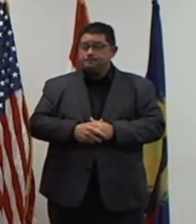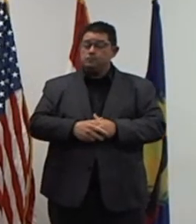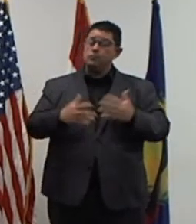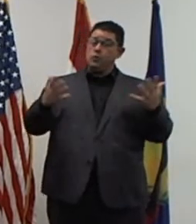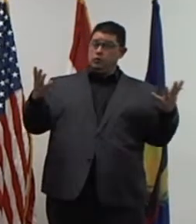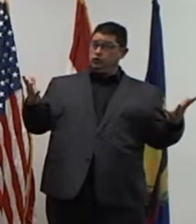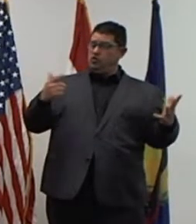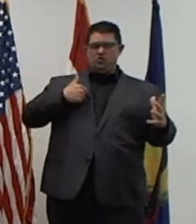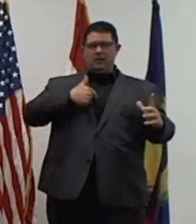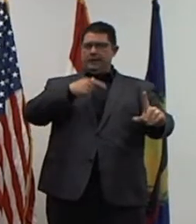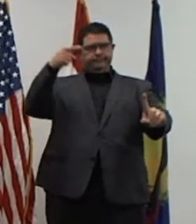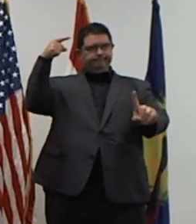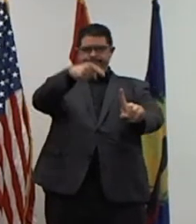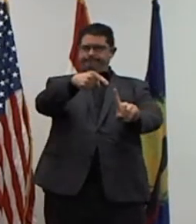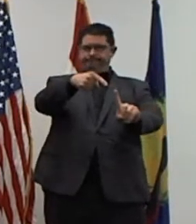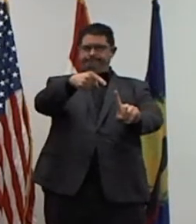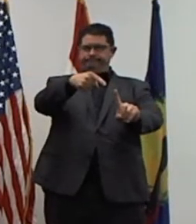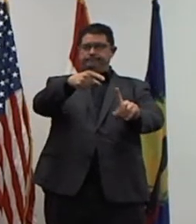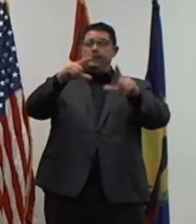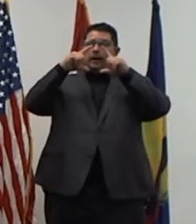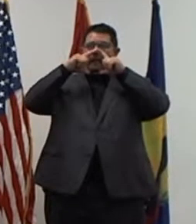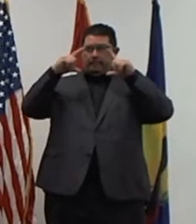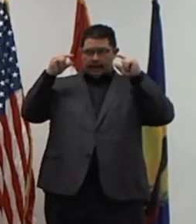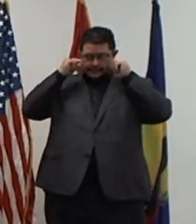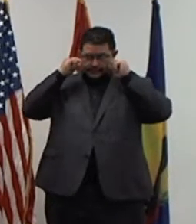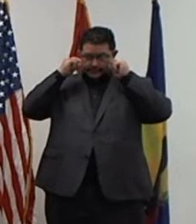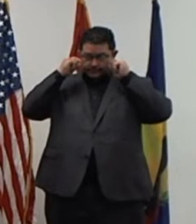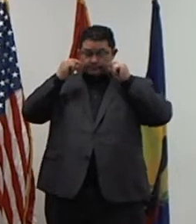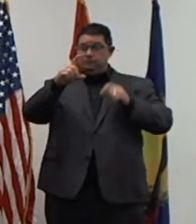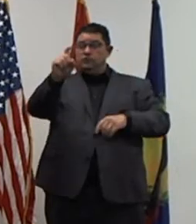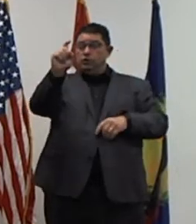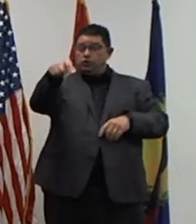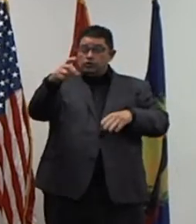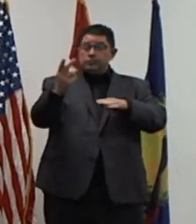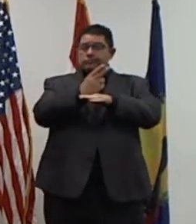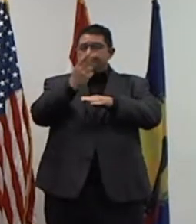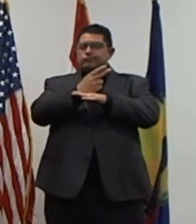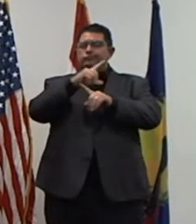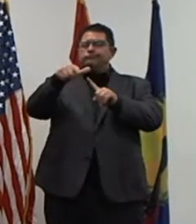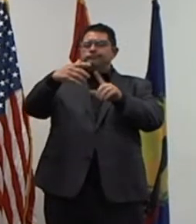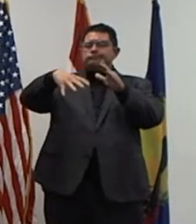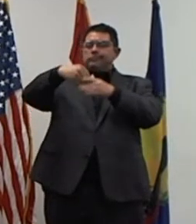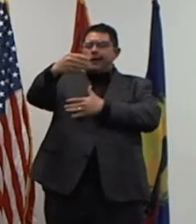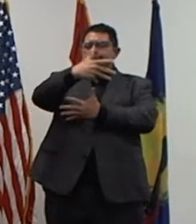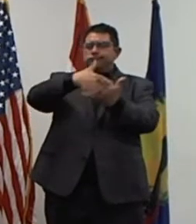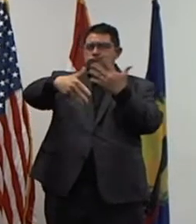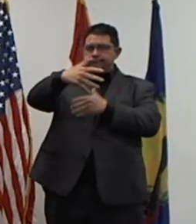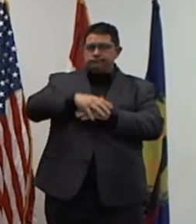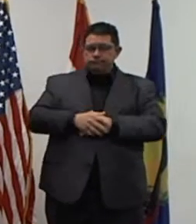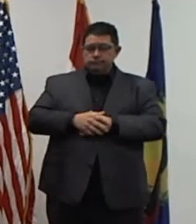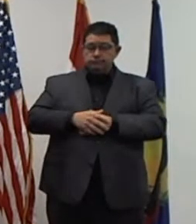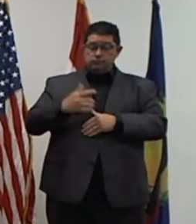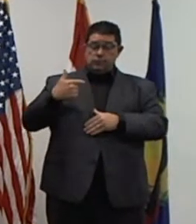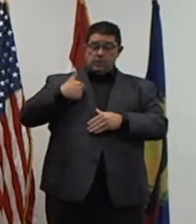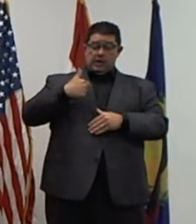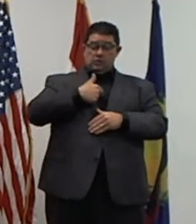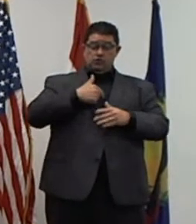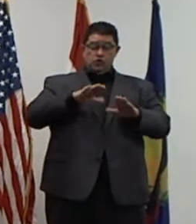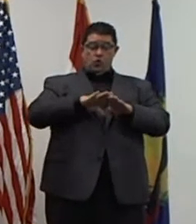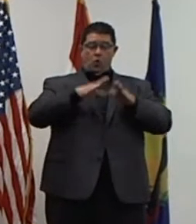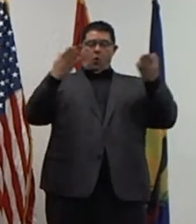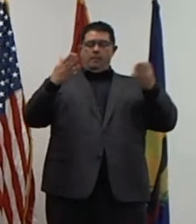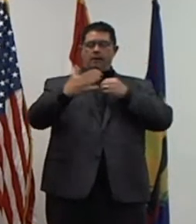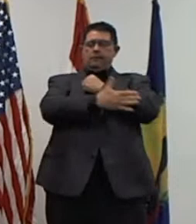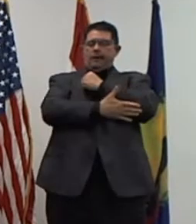So let me get right to it. Masks. You should be wearing them in public. As we open the county a little bit more